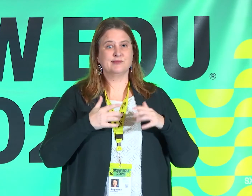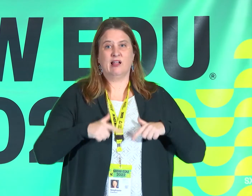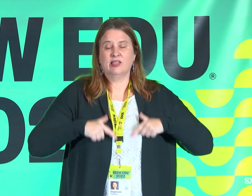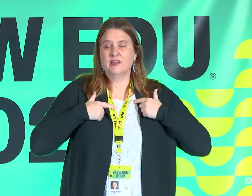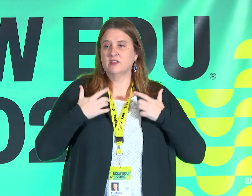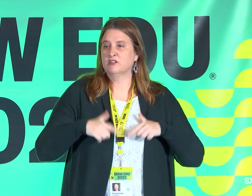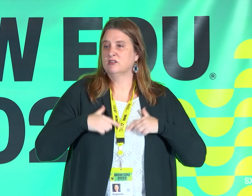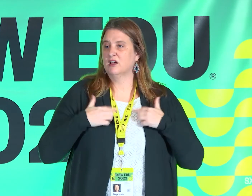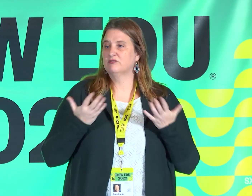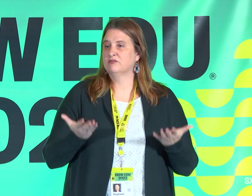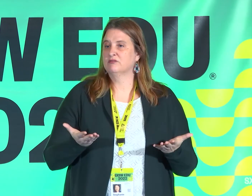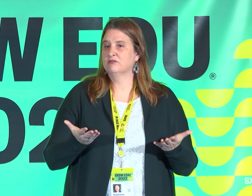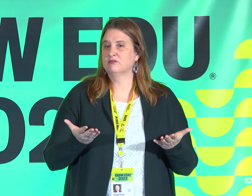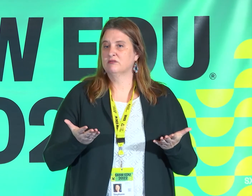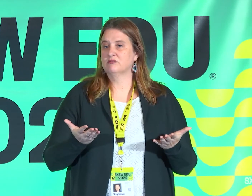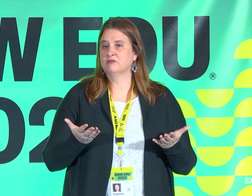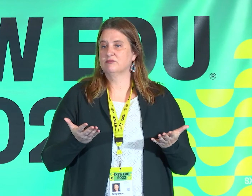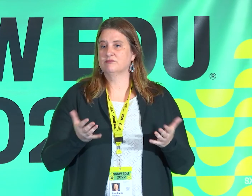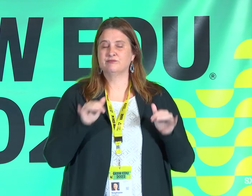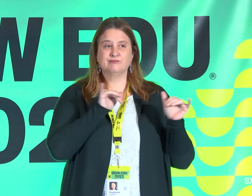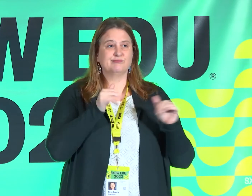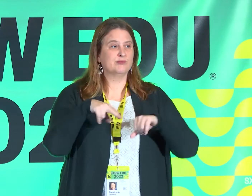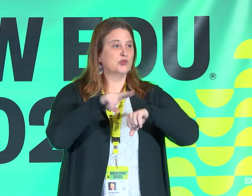their goals and being successful, just living their lives,